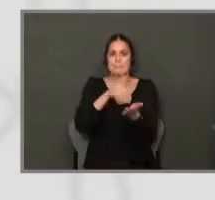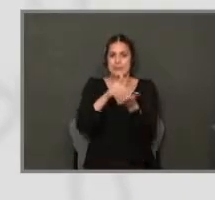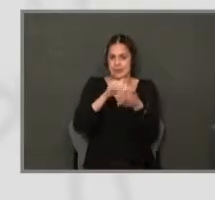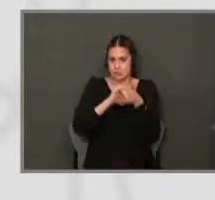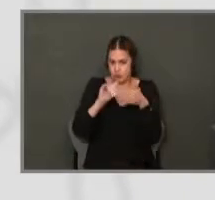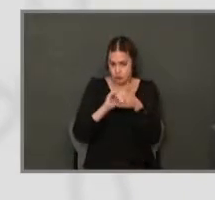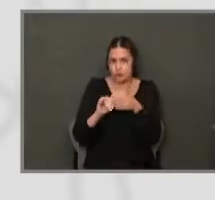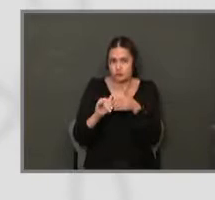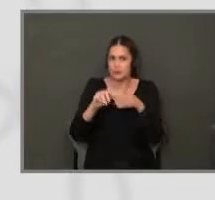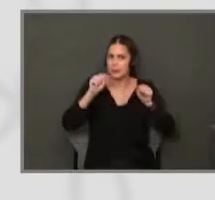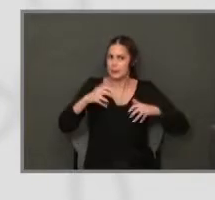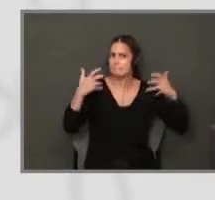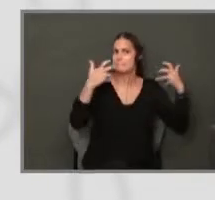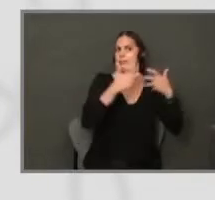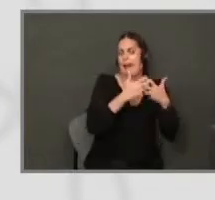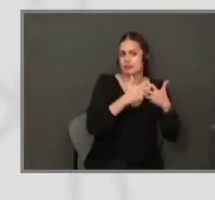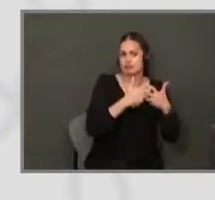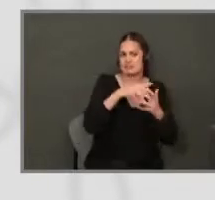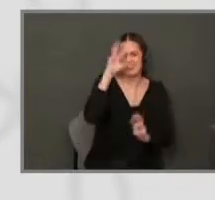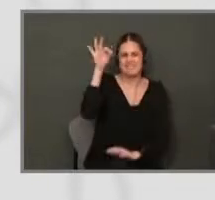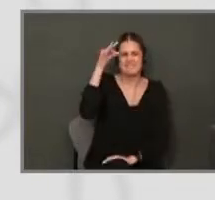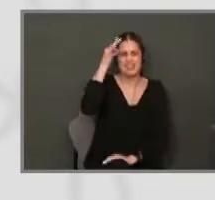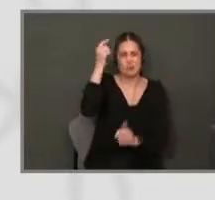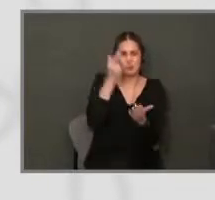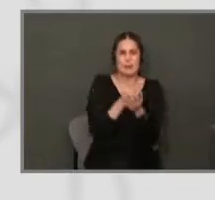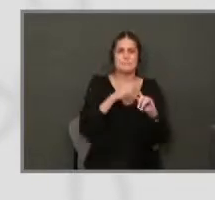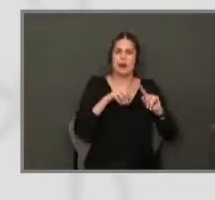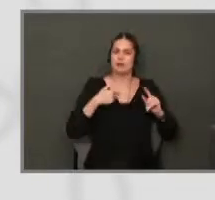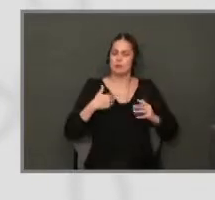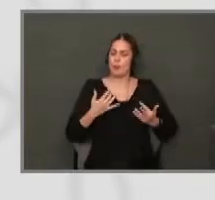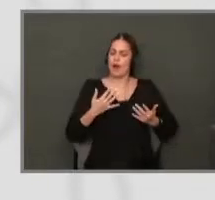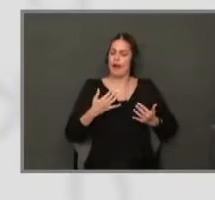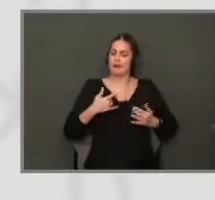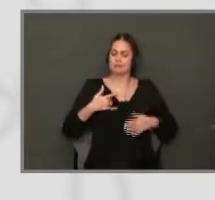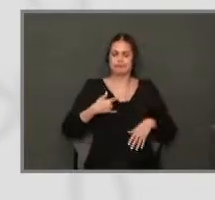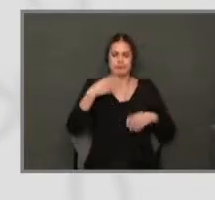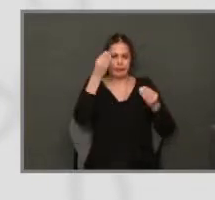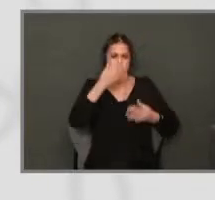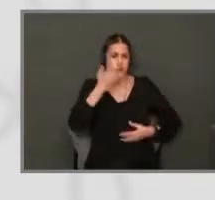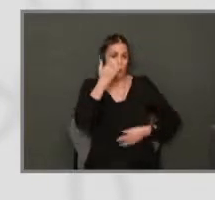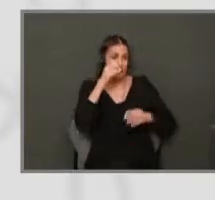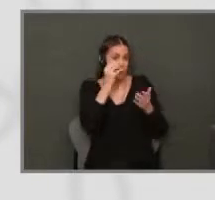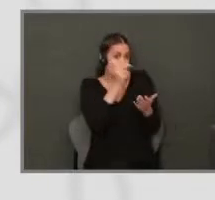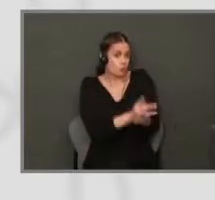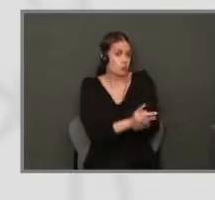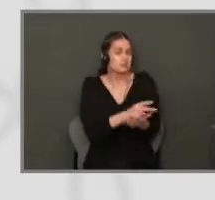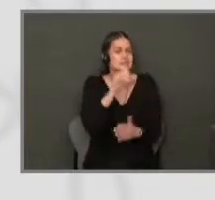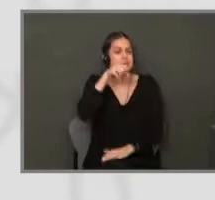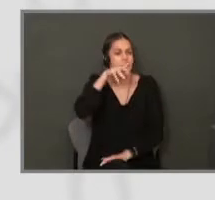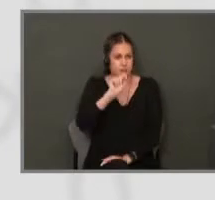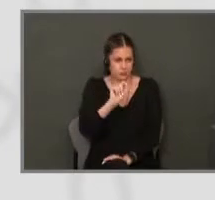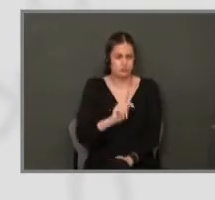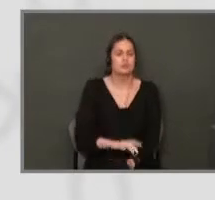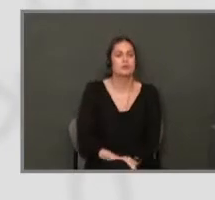the federal dollars. We won't know if we get the federal grant until middle of September, but those officers would be dedicated to